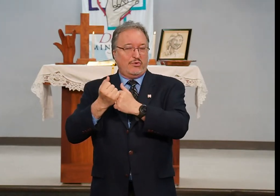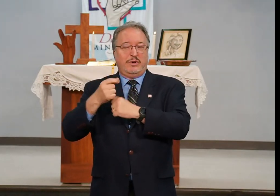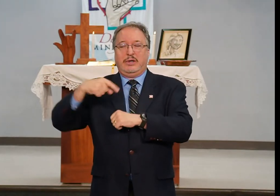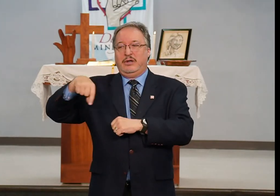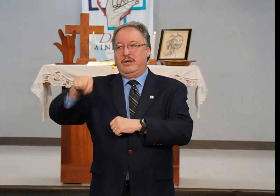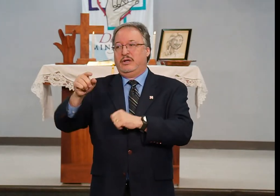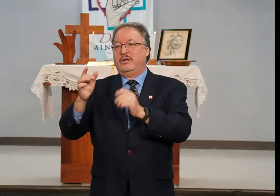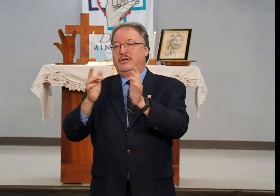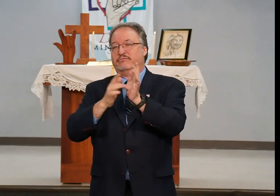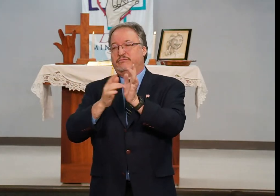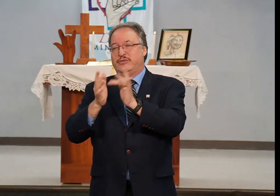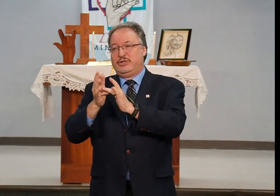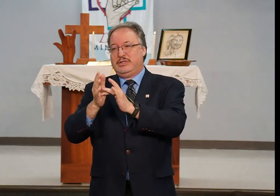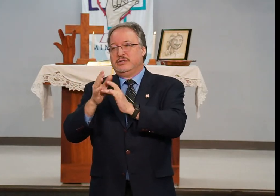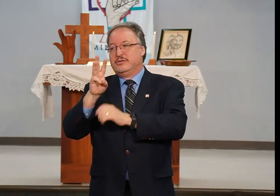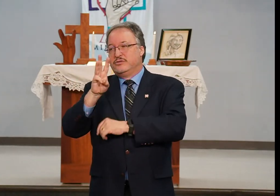and servants.